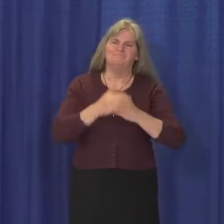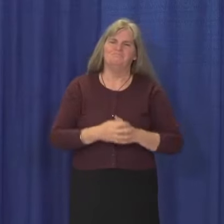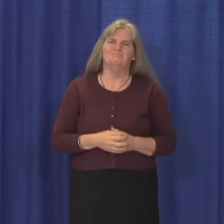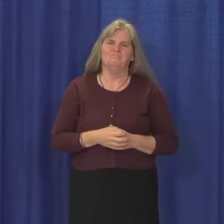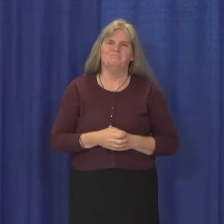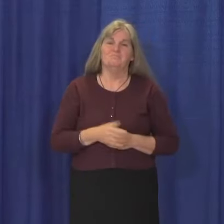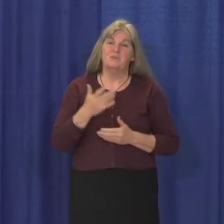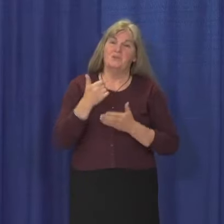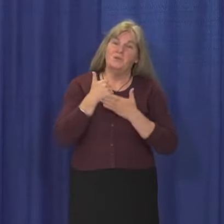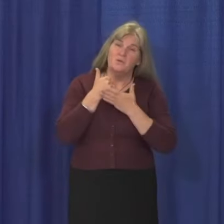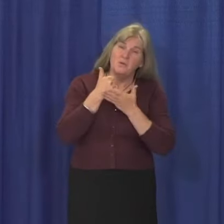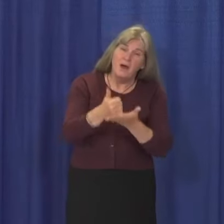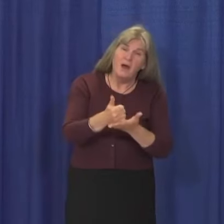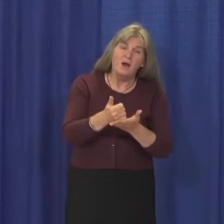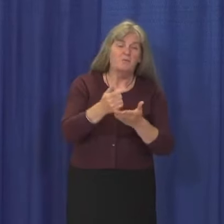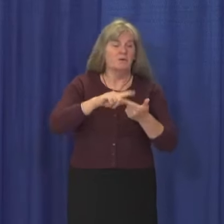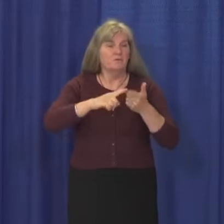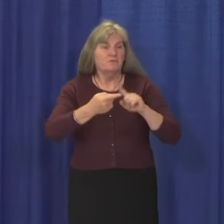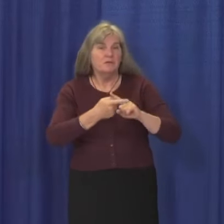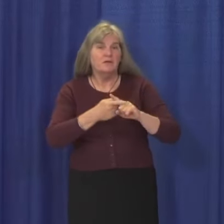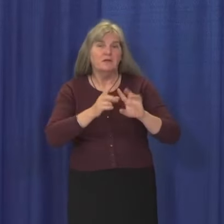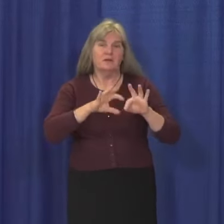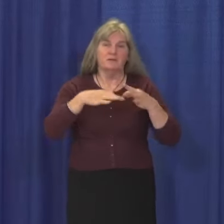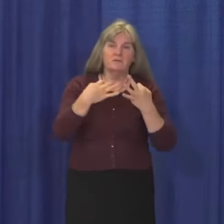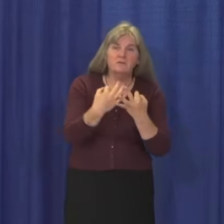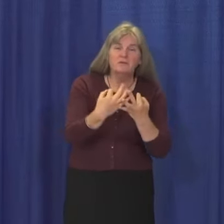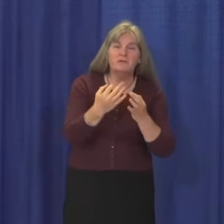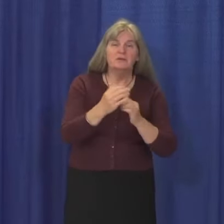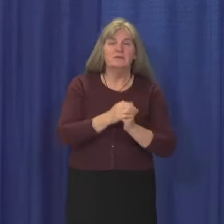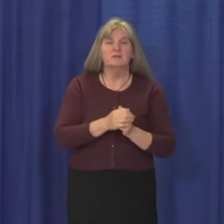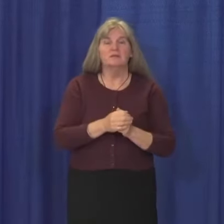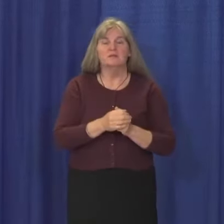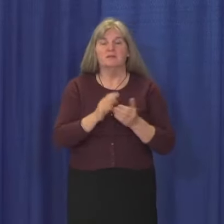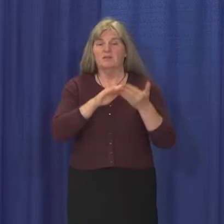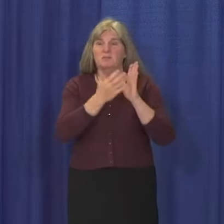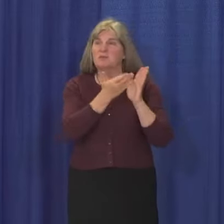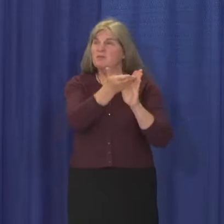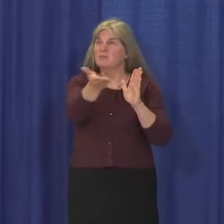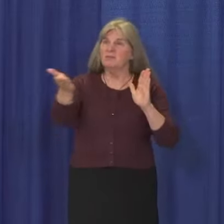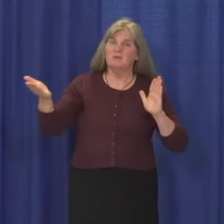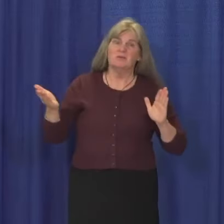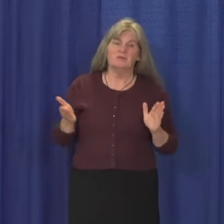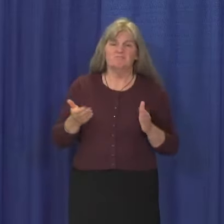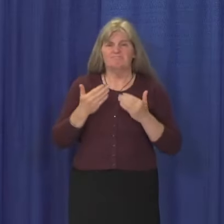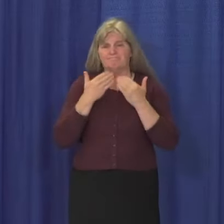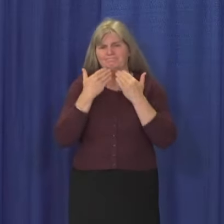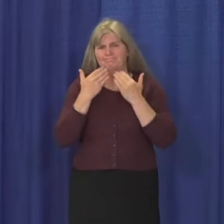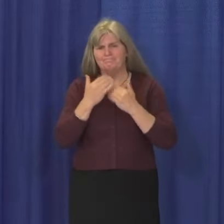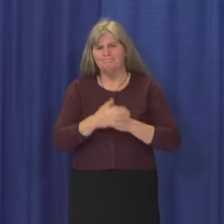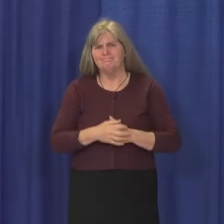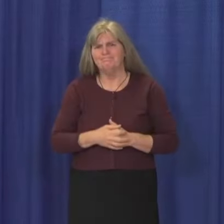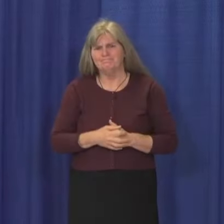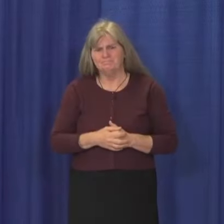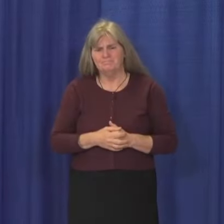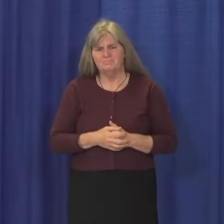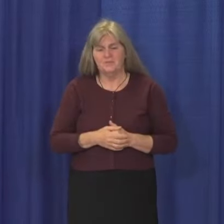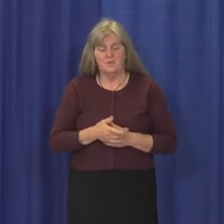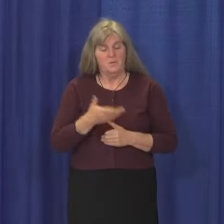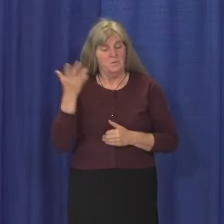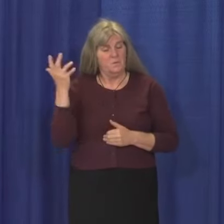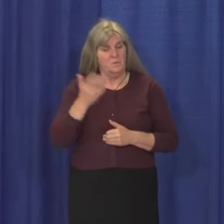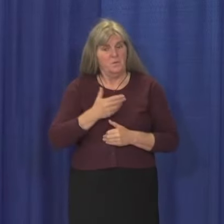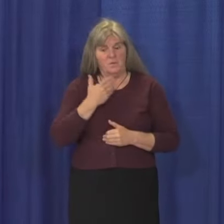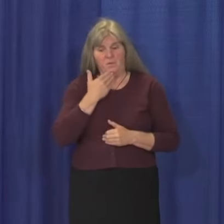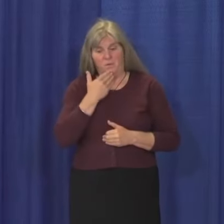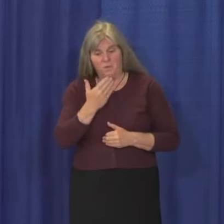You're helping to protect your friends, your family, members of the community at large. These numbers are